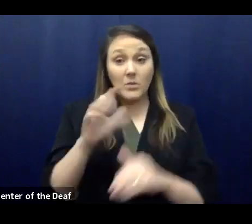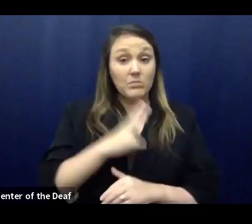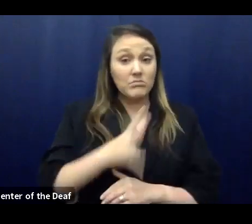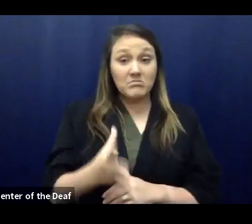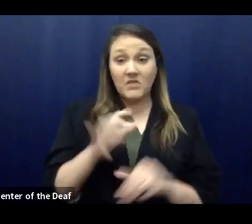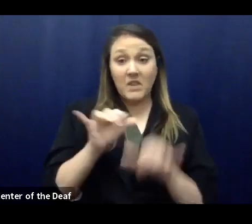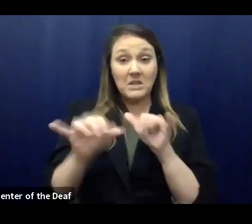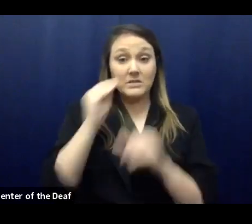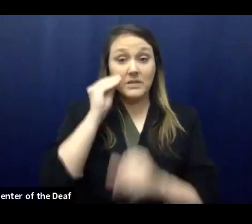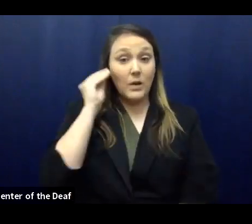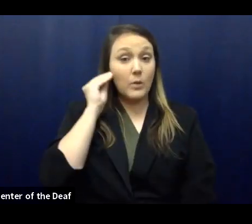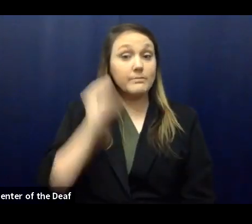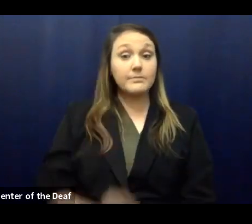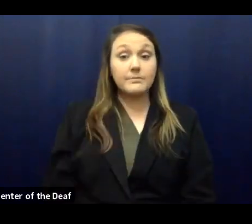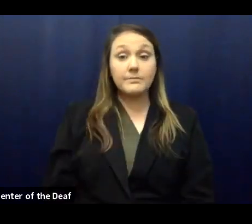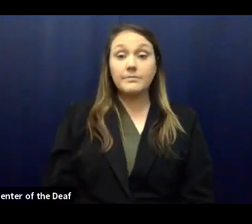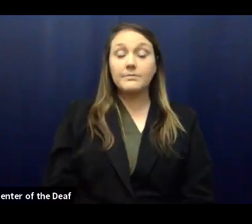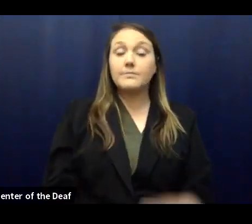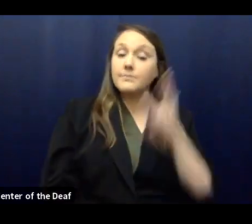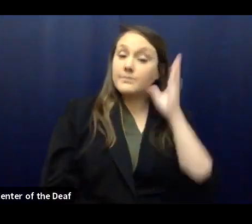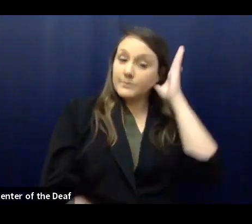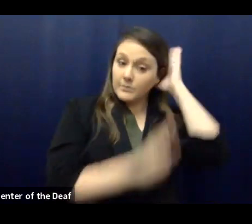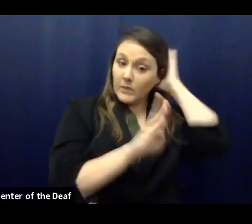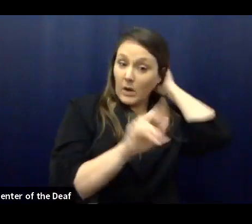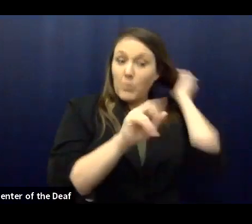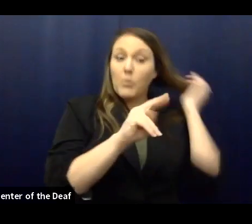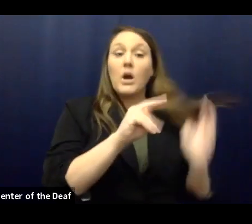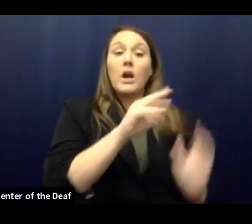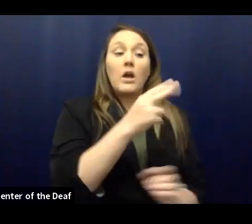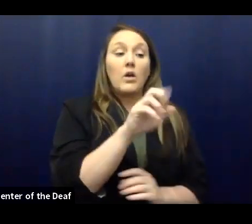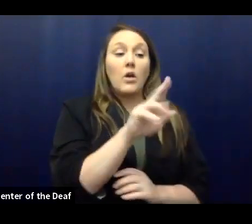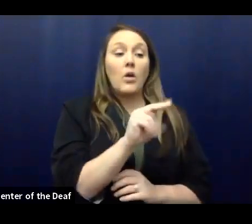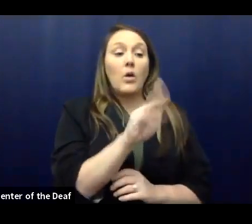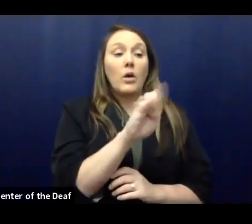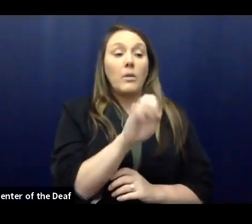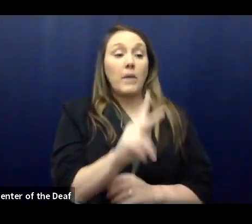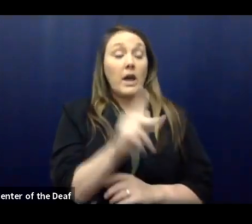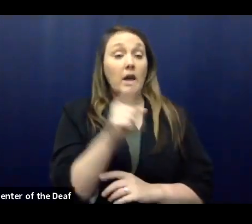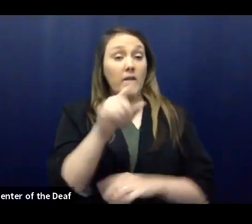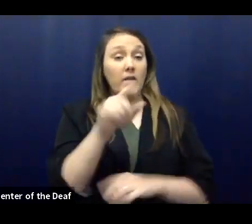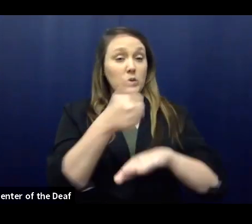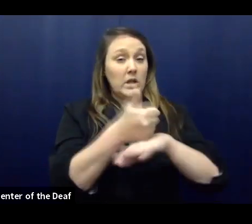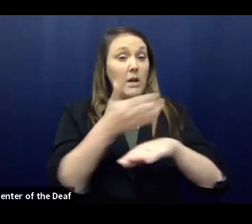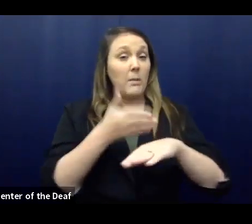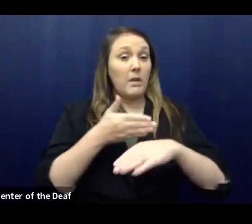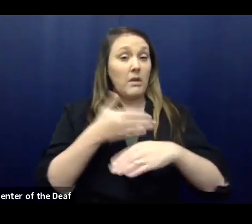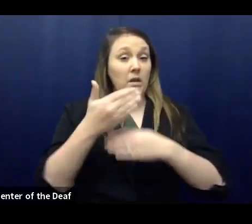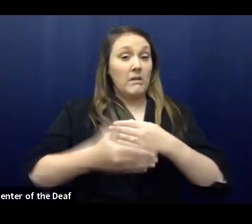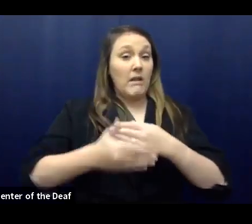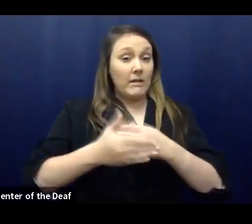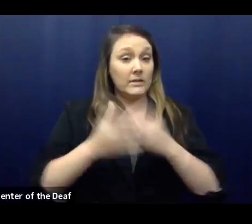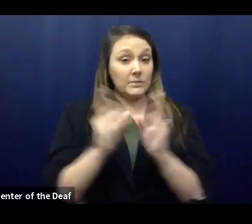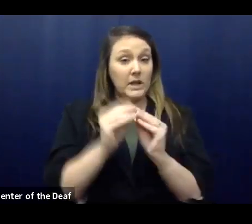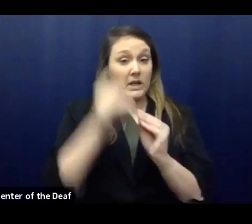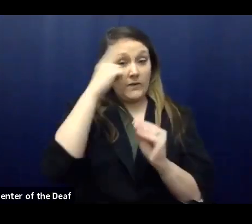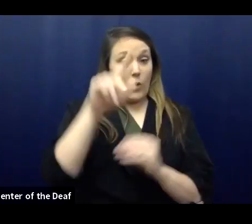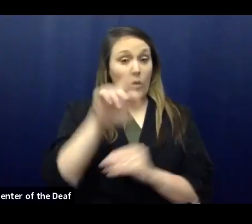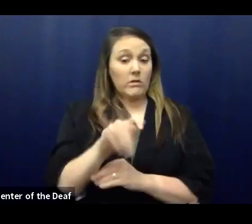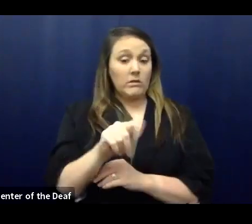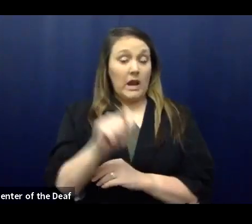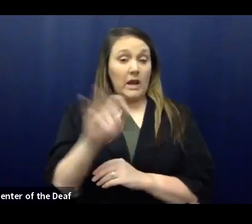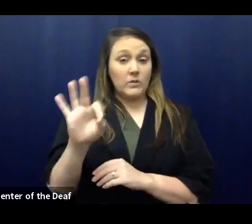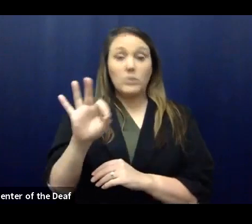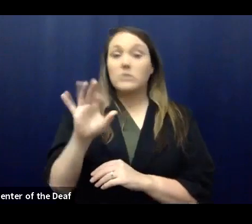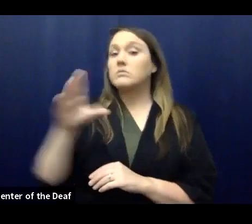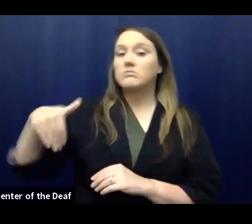home. Okay, from Brian Hornback, have you set the next reopening task force meeting? We haven't. We'll let you know as soon as we